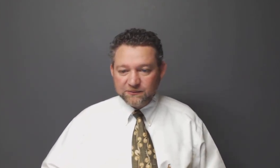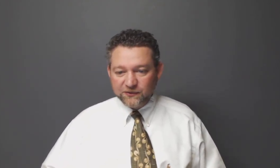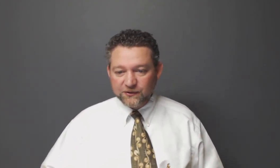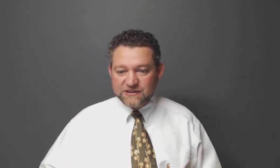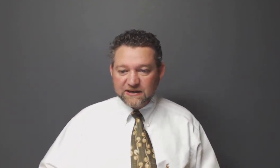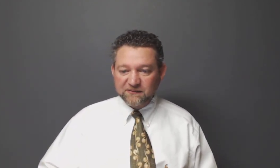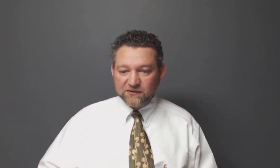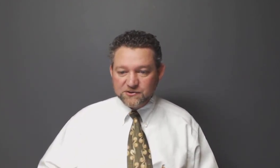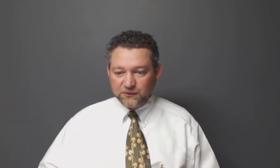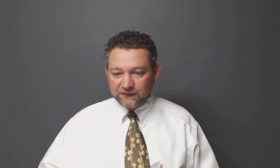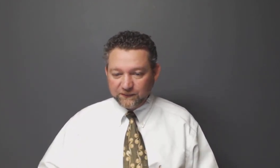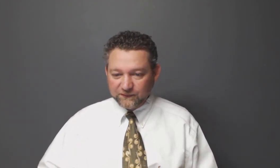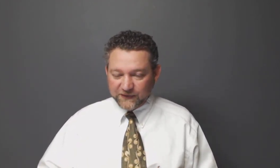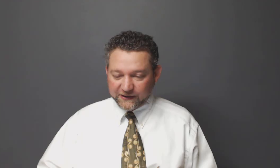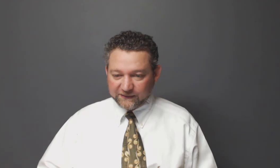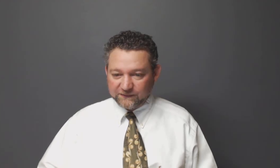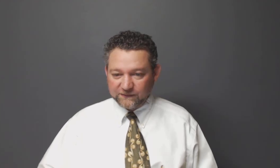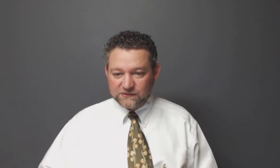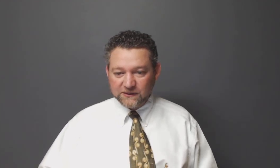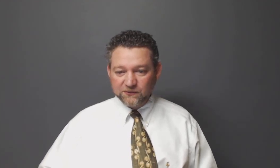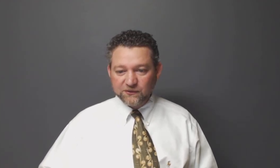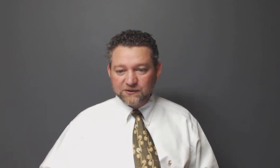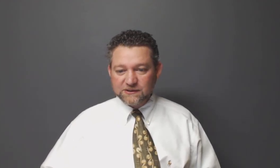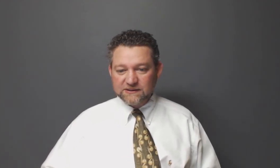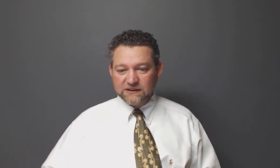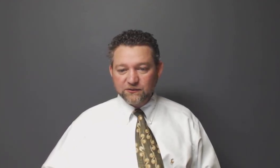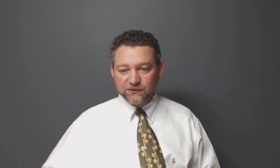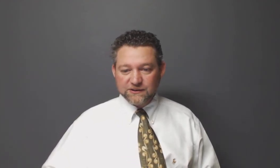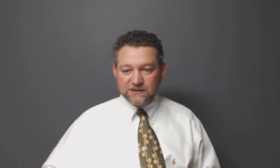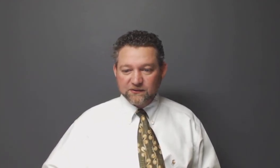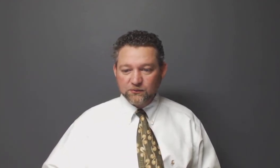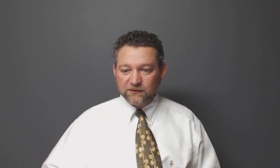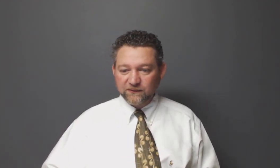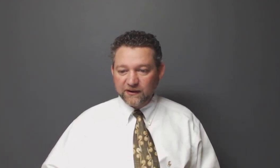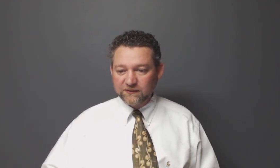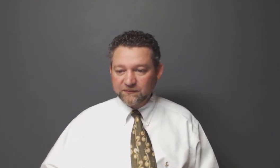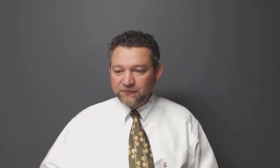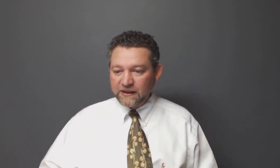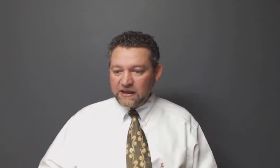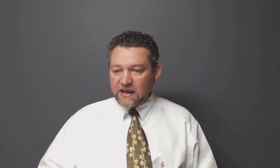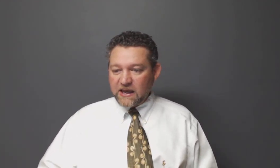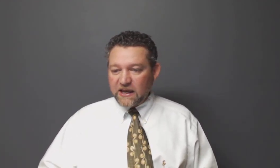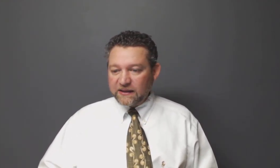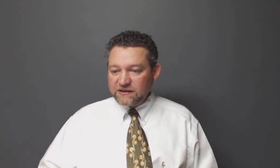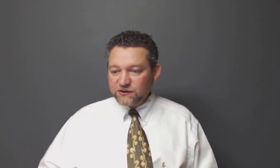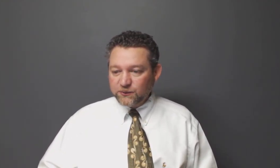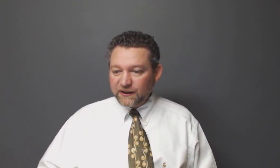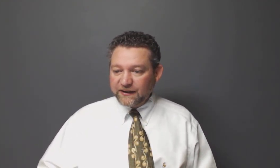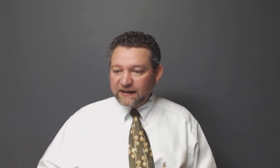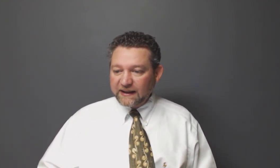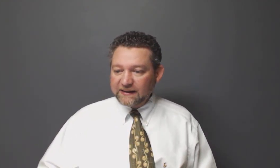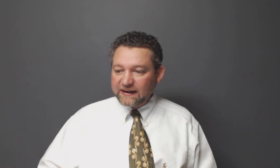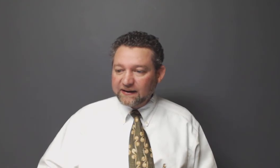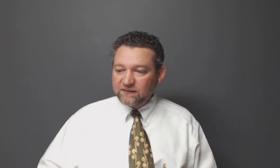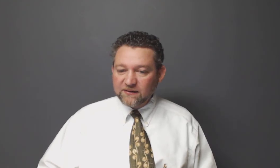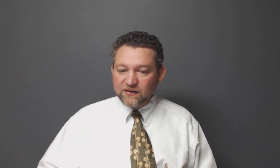Chapter 37, verse 25. Ezekiel 37, 25. And they shall dwell in that land that I have given